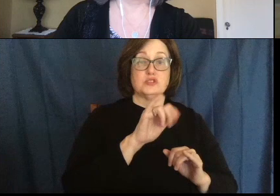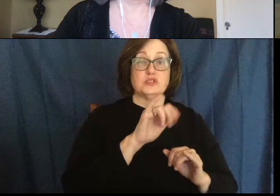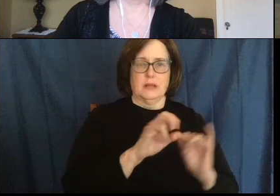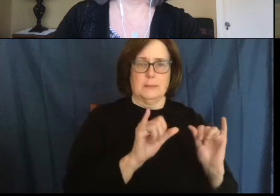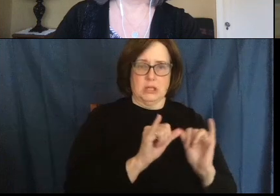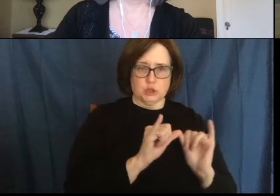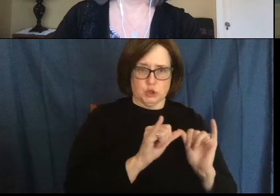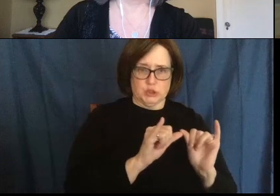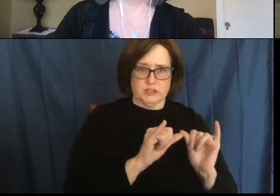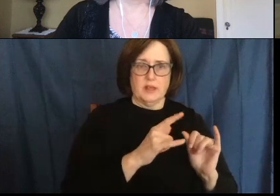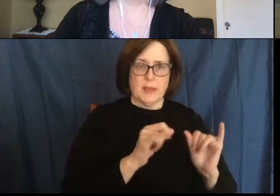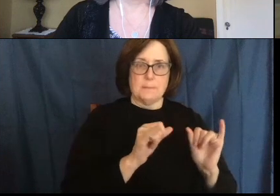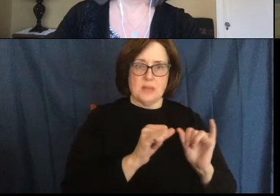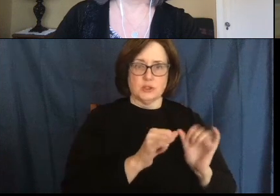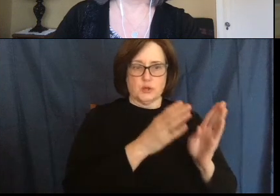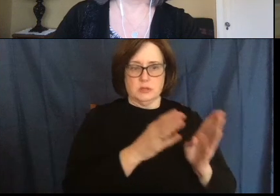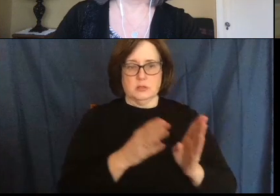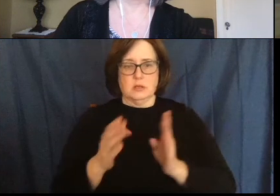of